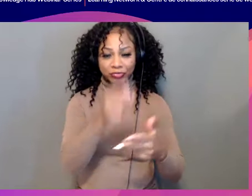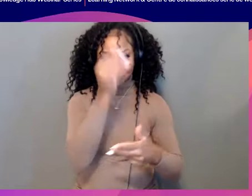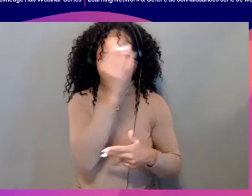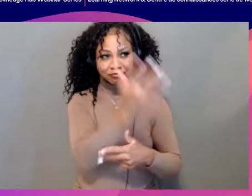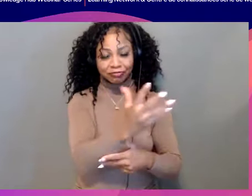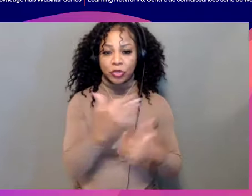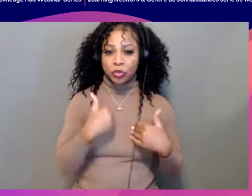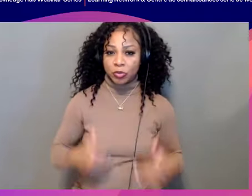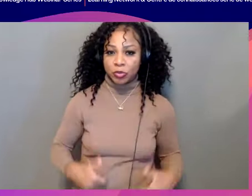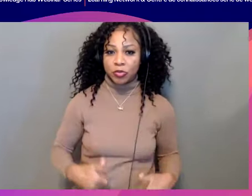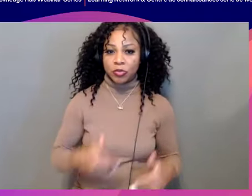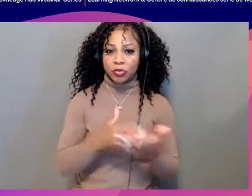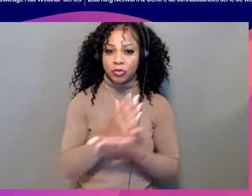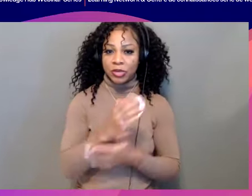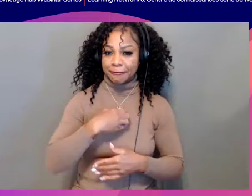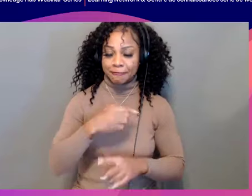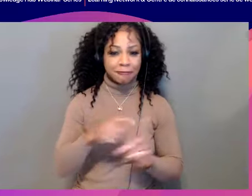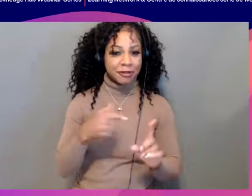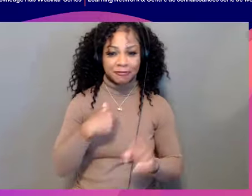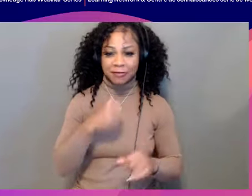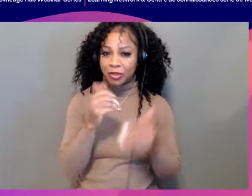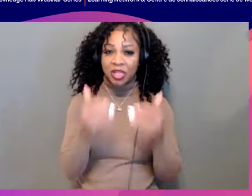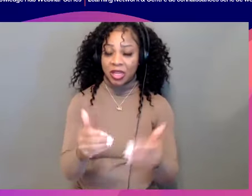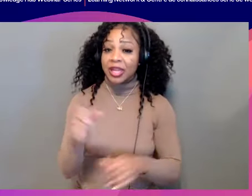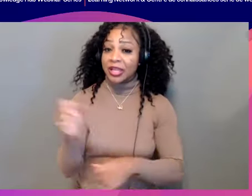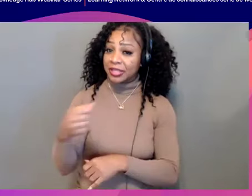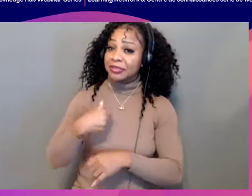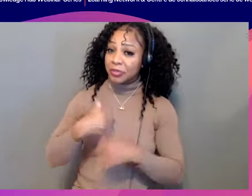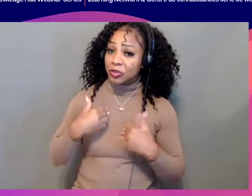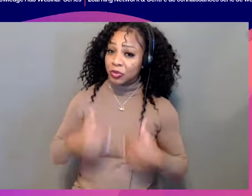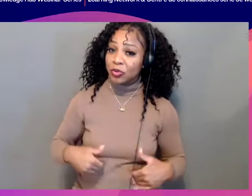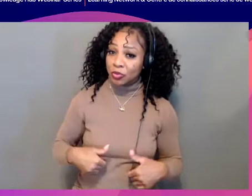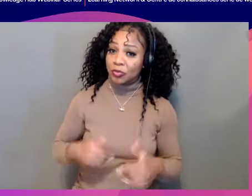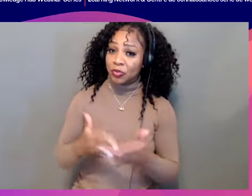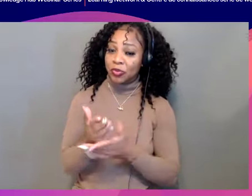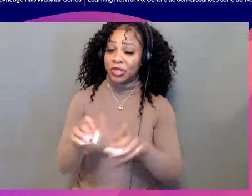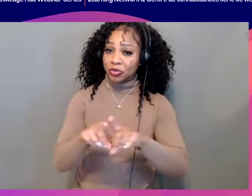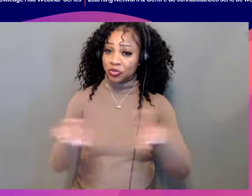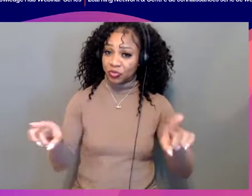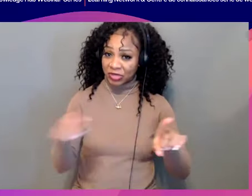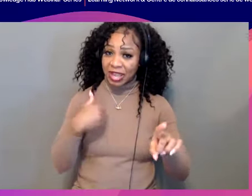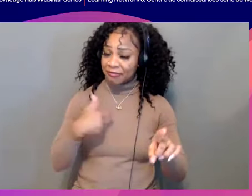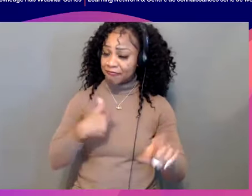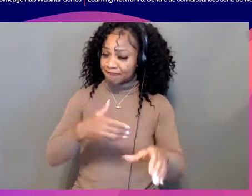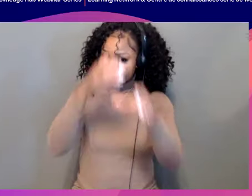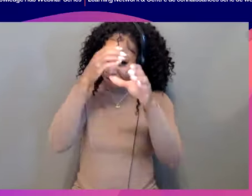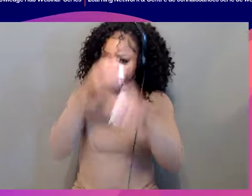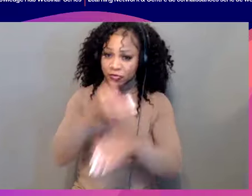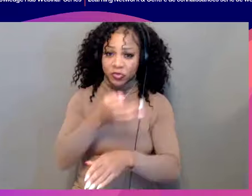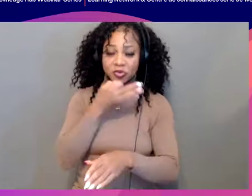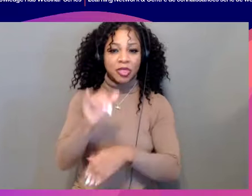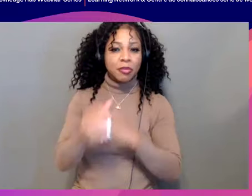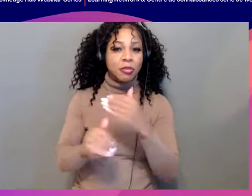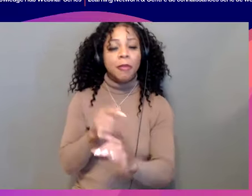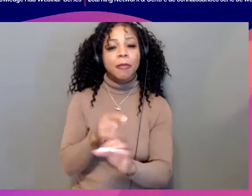actually followed through with it, despite the fact that I have a degree in human rights and I know that process very well. And the reason I've never